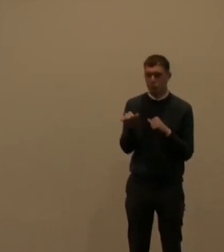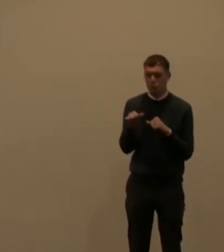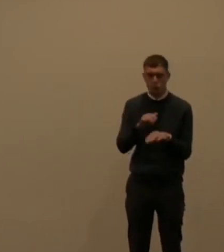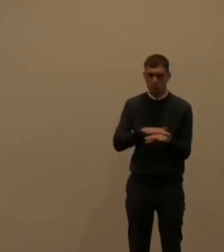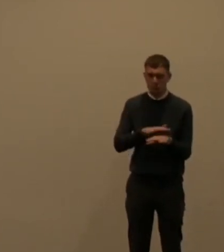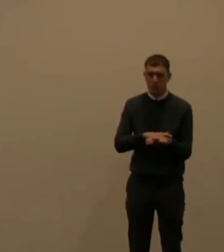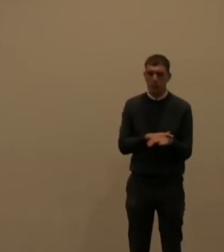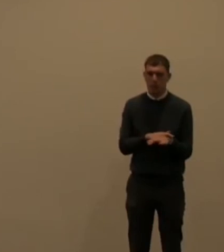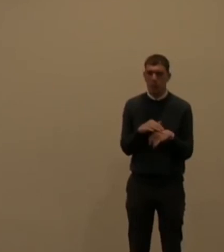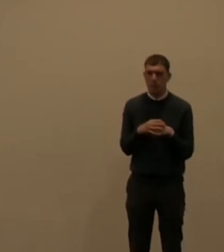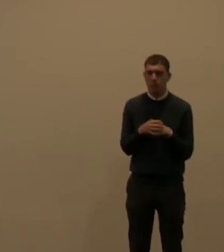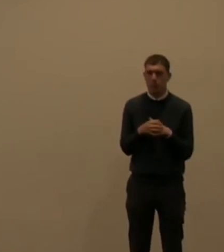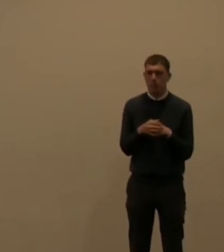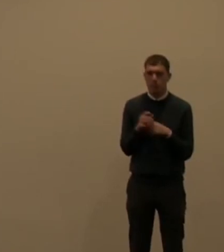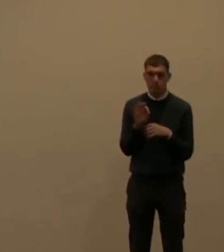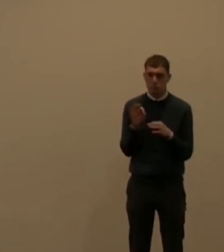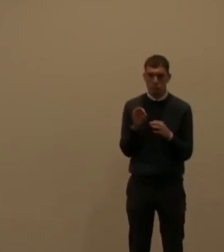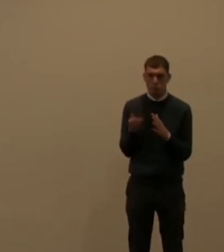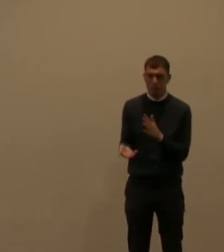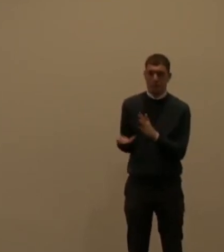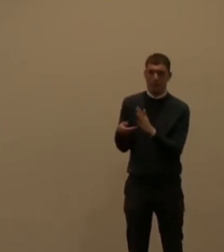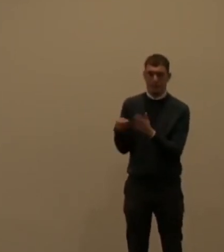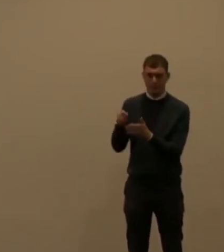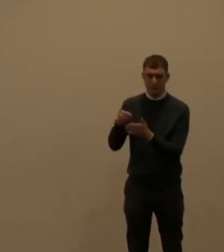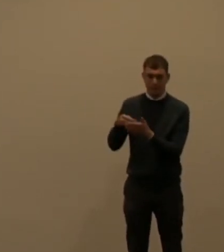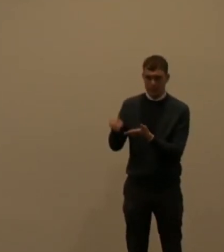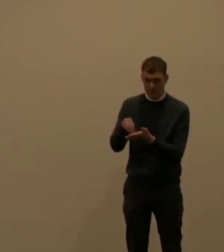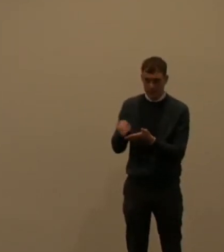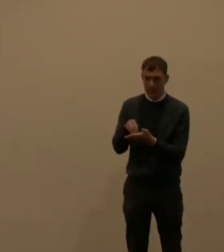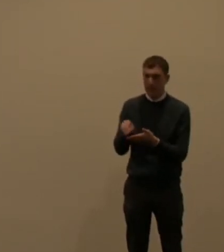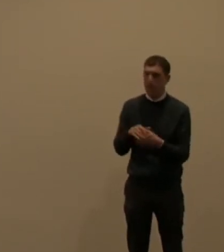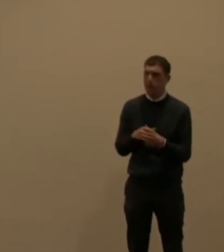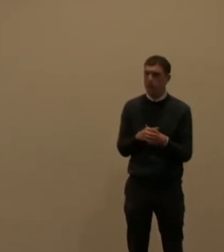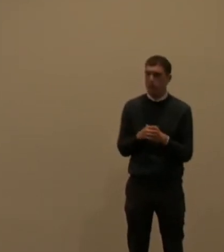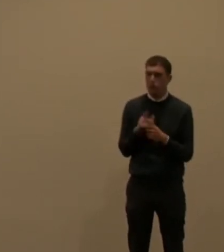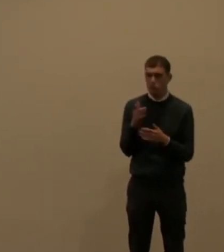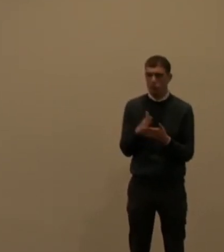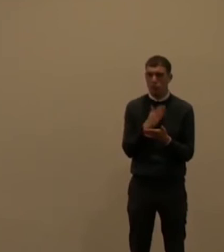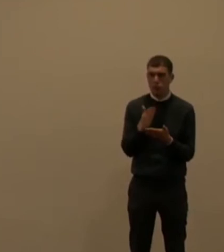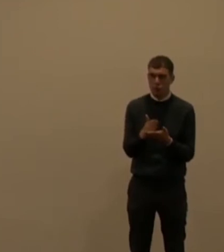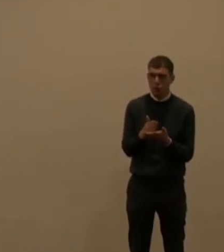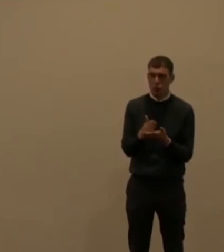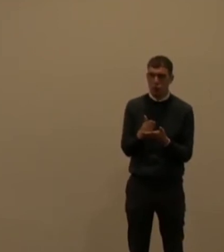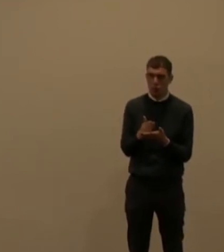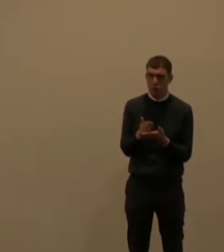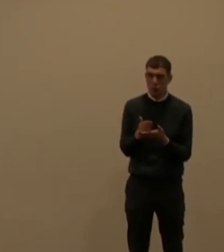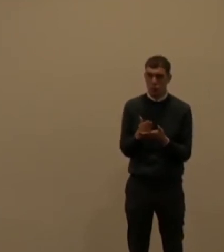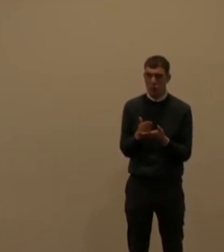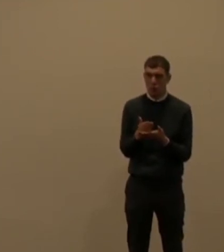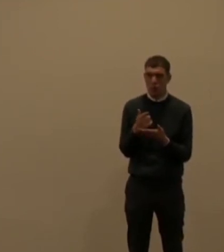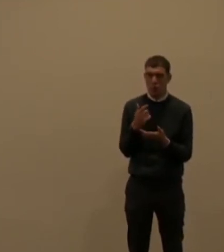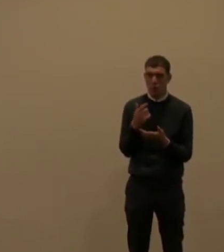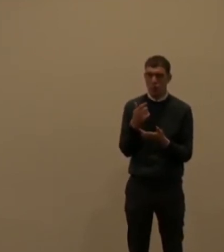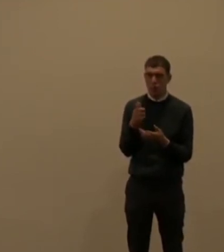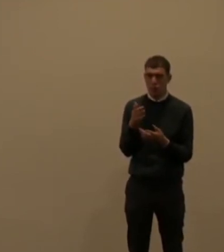period of time and actually with no extra cost. So we were actually making sure that the data we were moving from on-premise